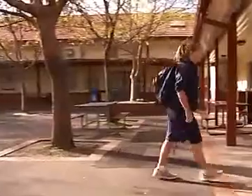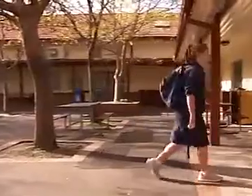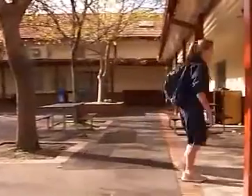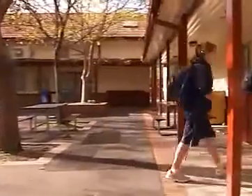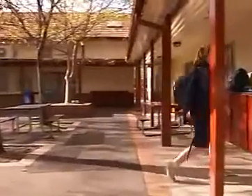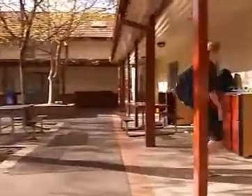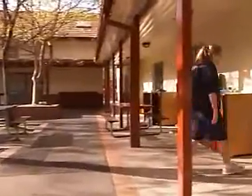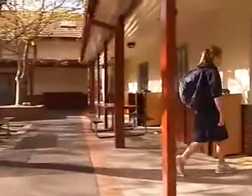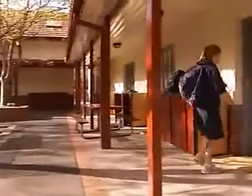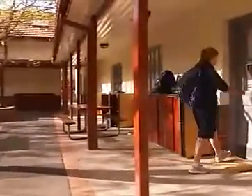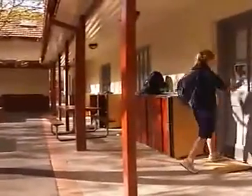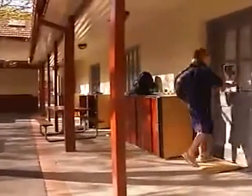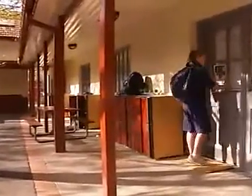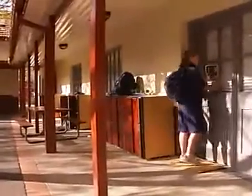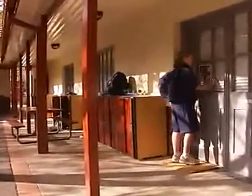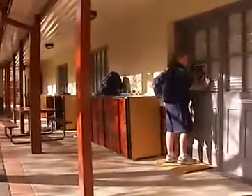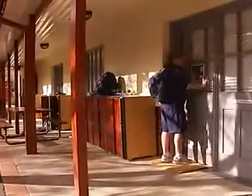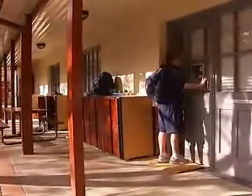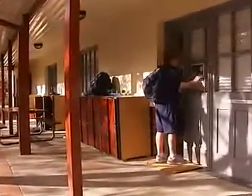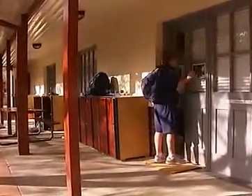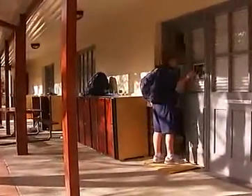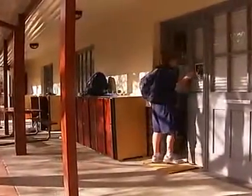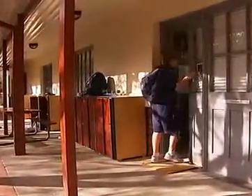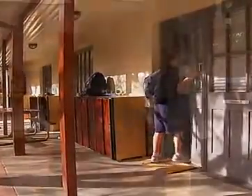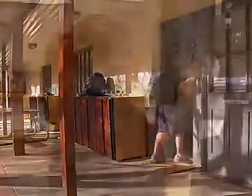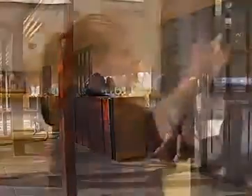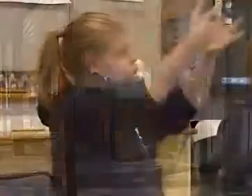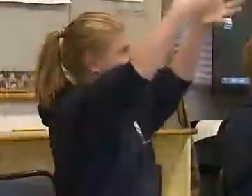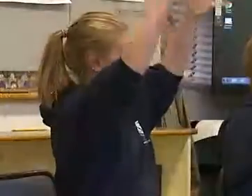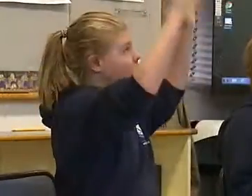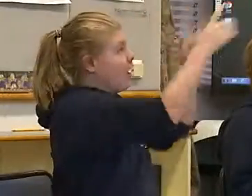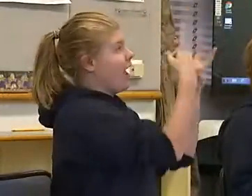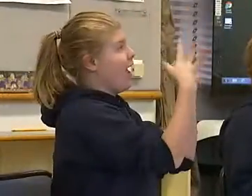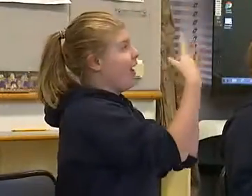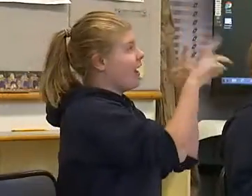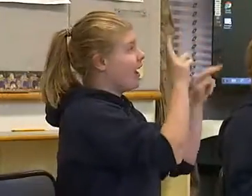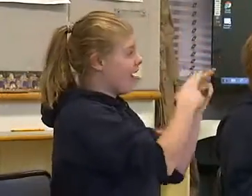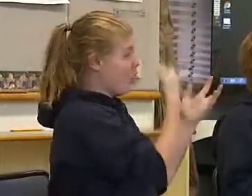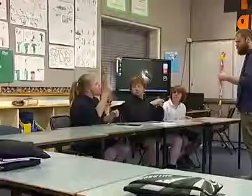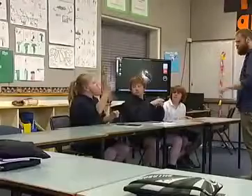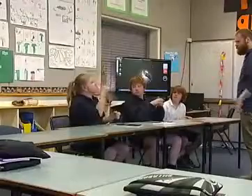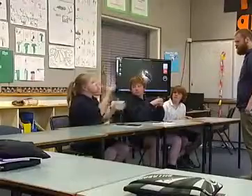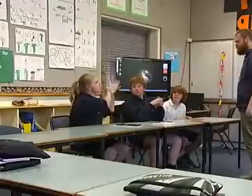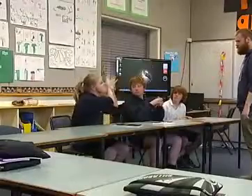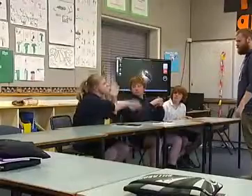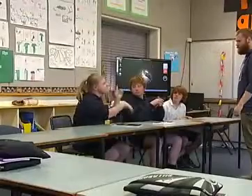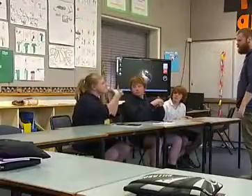But Diana Nobbs' daughter is not just a recalcitrant teenager, she's also deaf, and her mother has had to learn sign